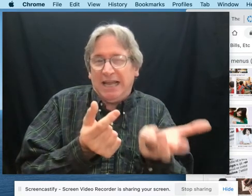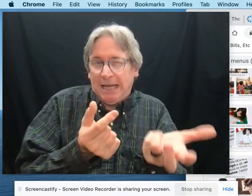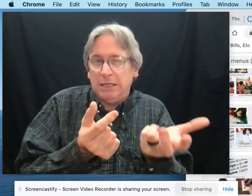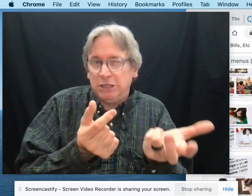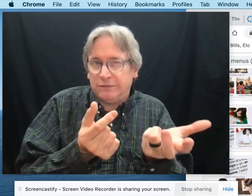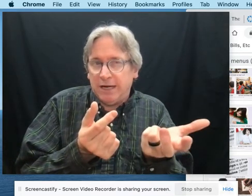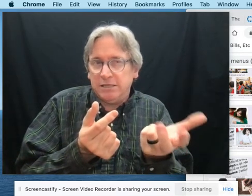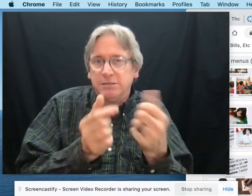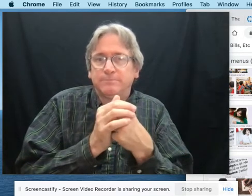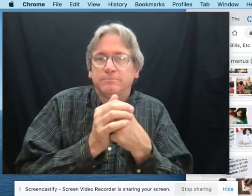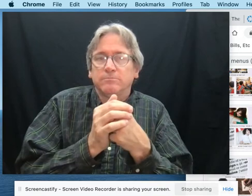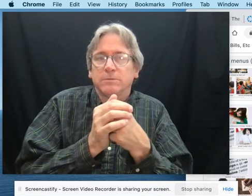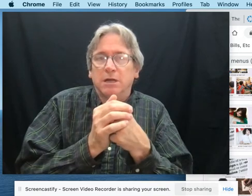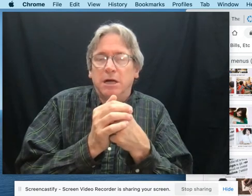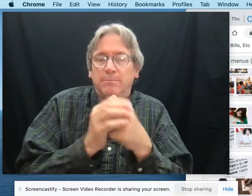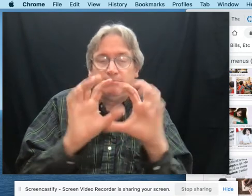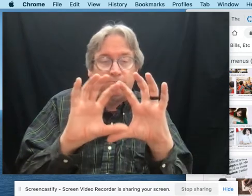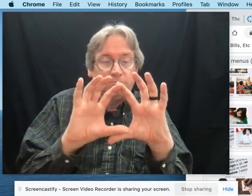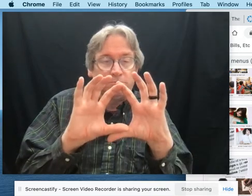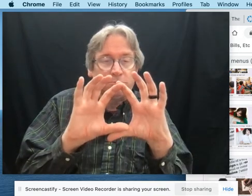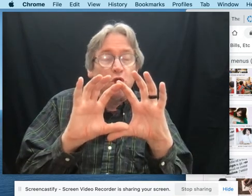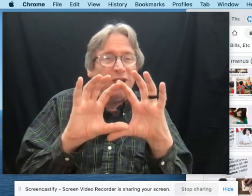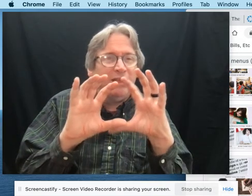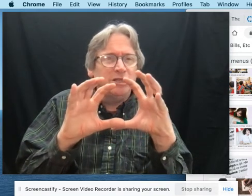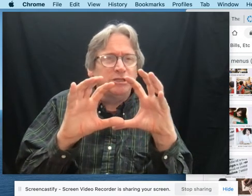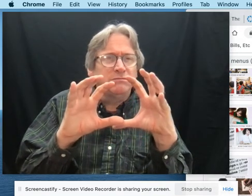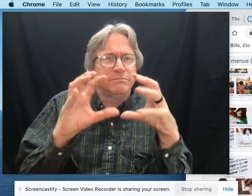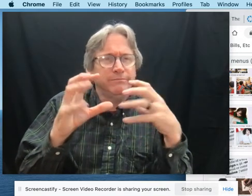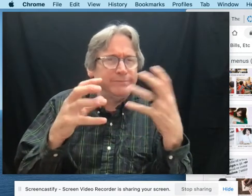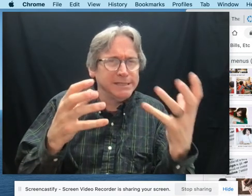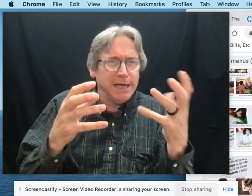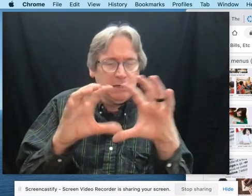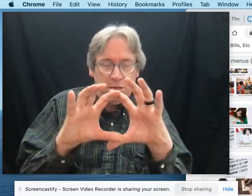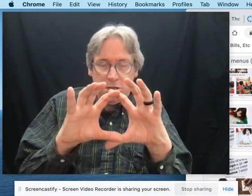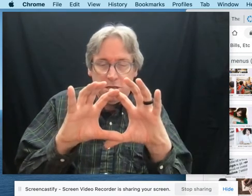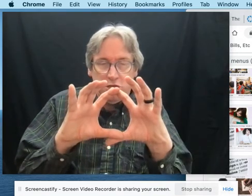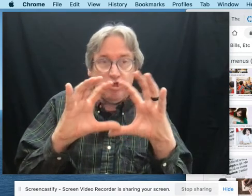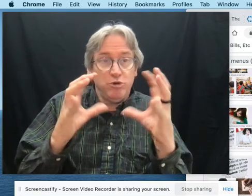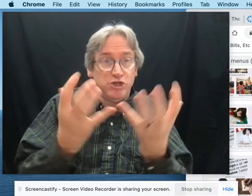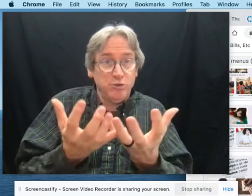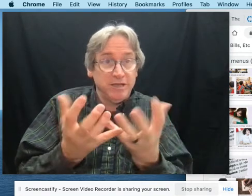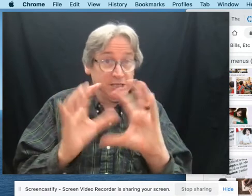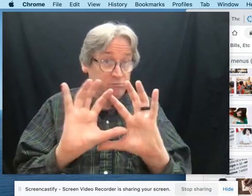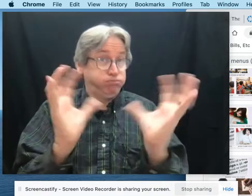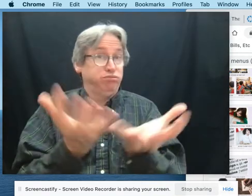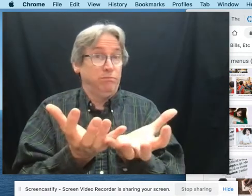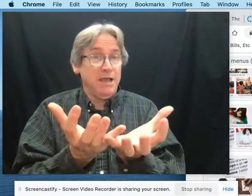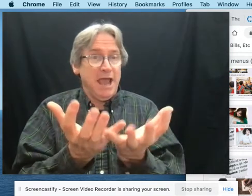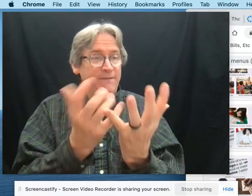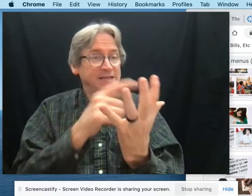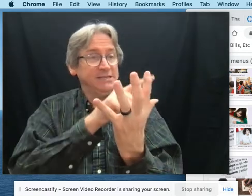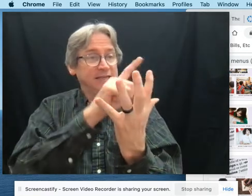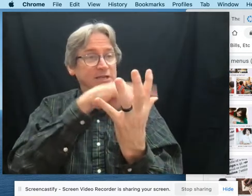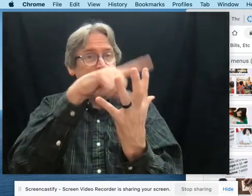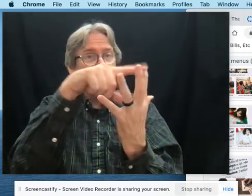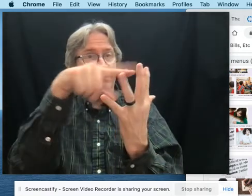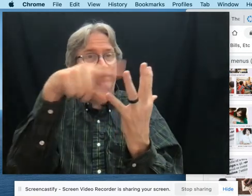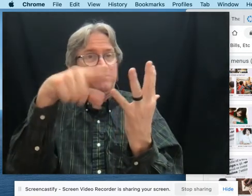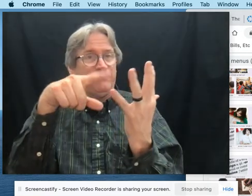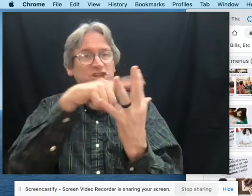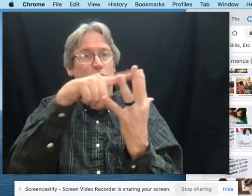a very English phrase, or English sign. You can do this, and this is each